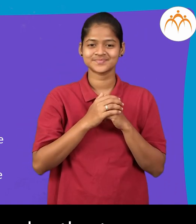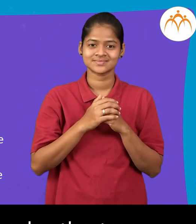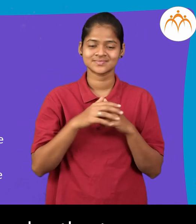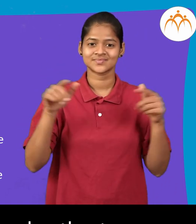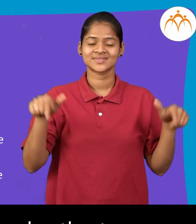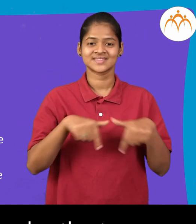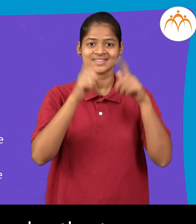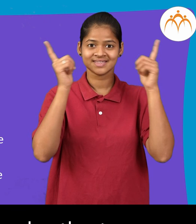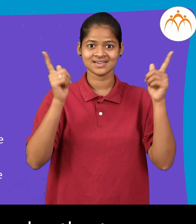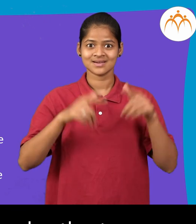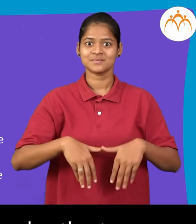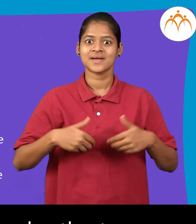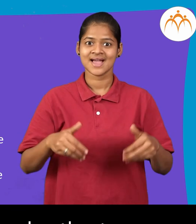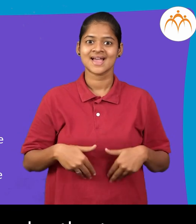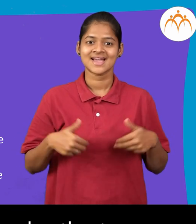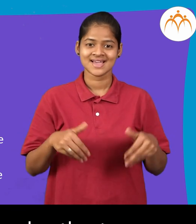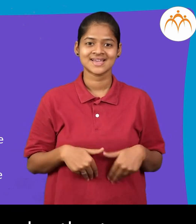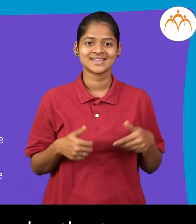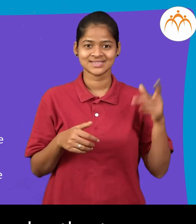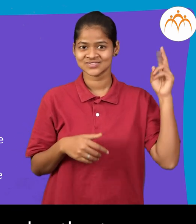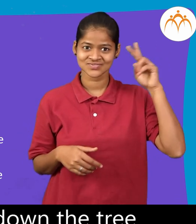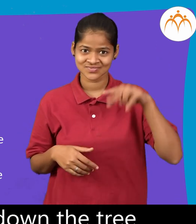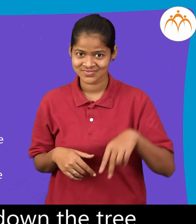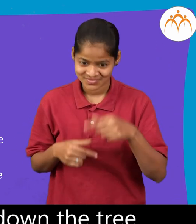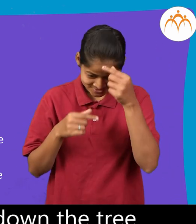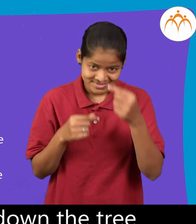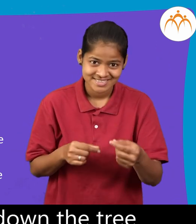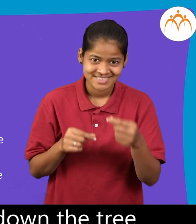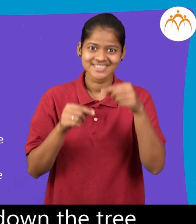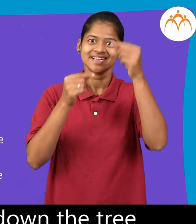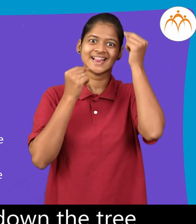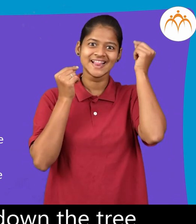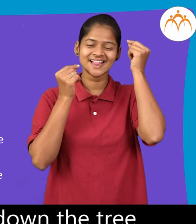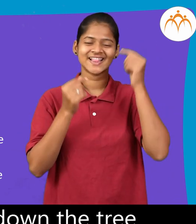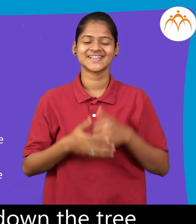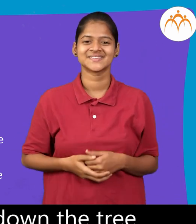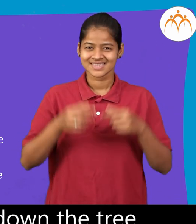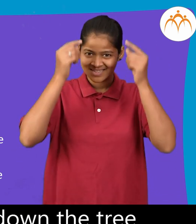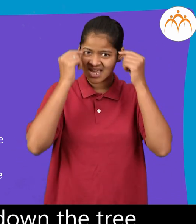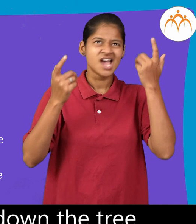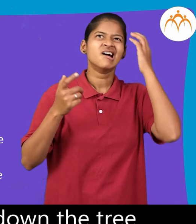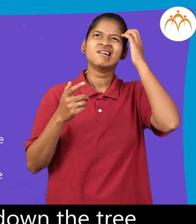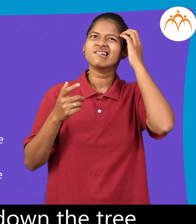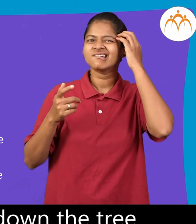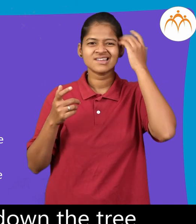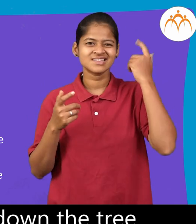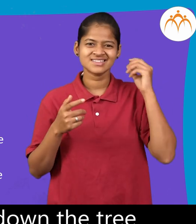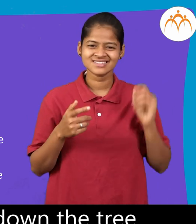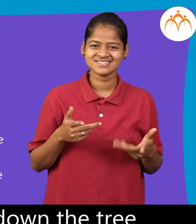asleep under the tree the monkeys climb down the tree of the tick the